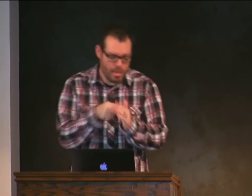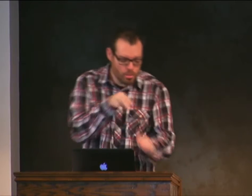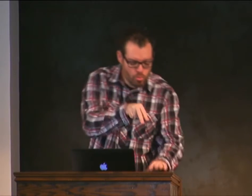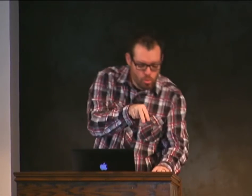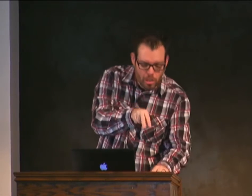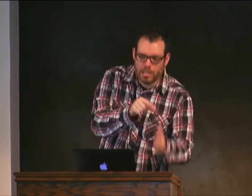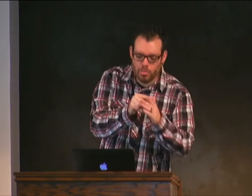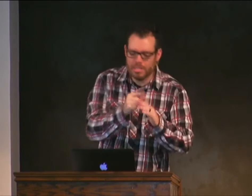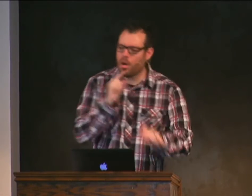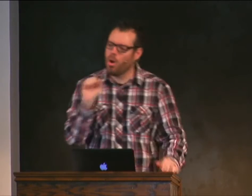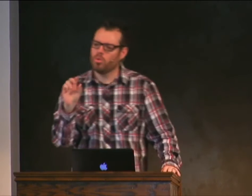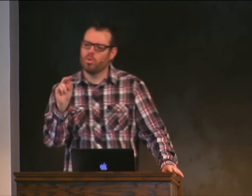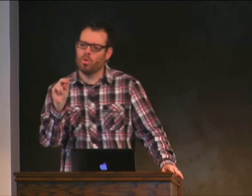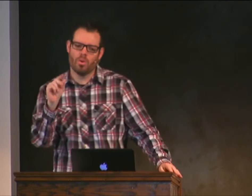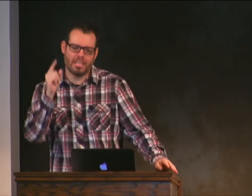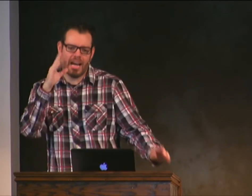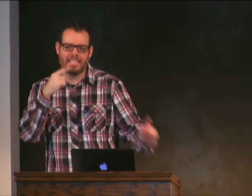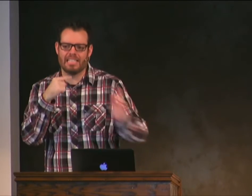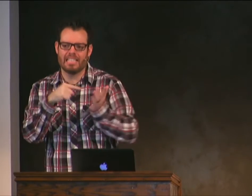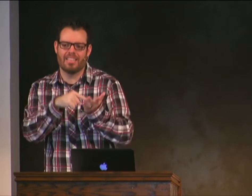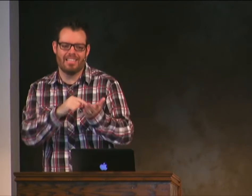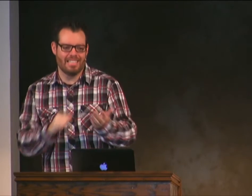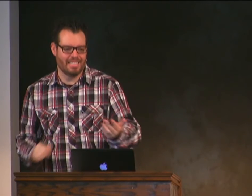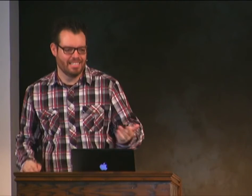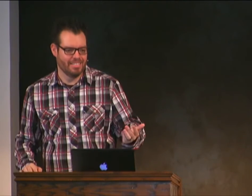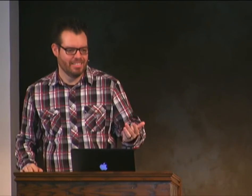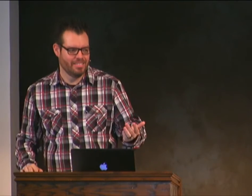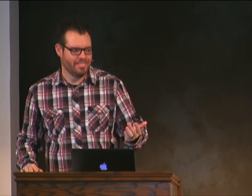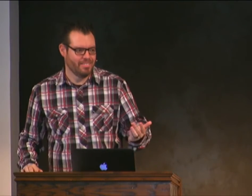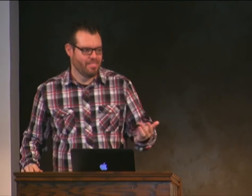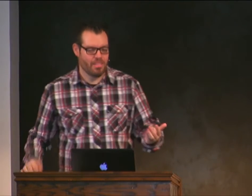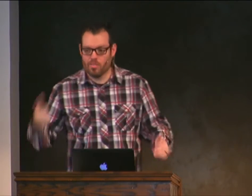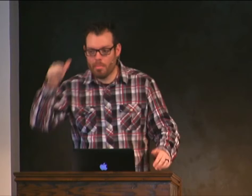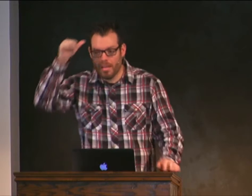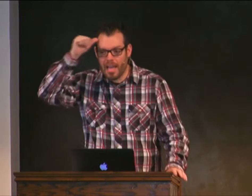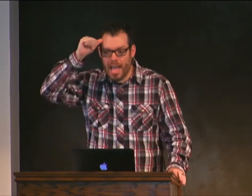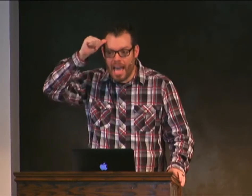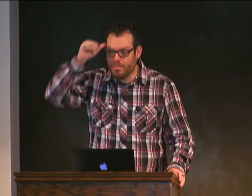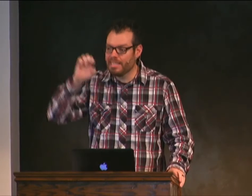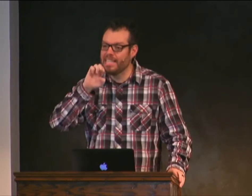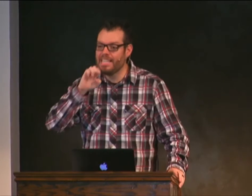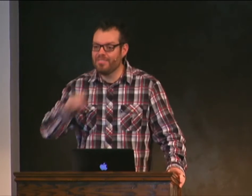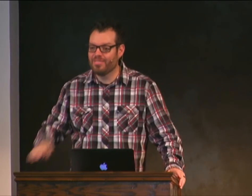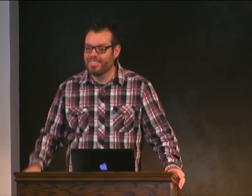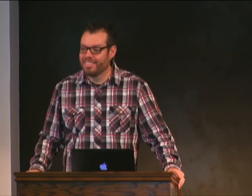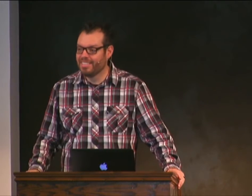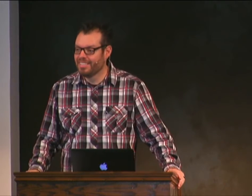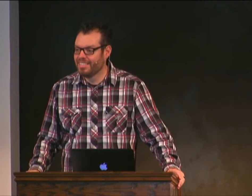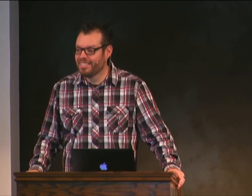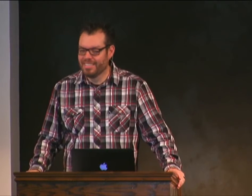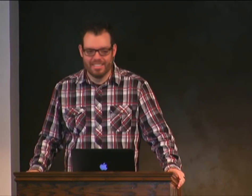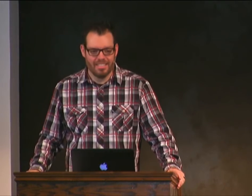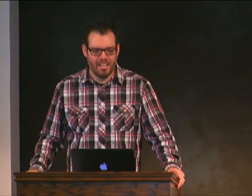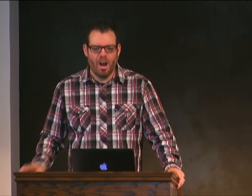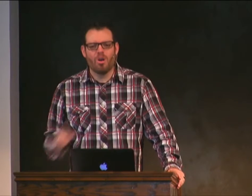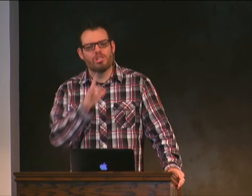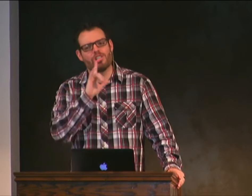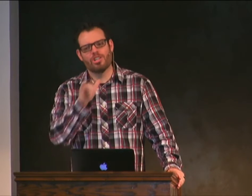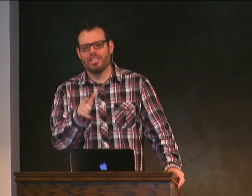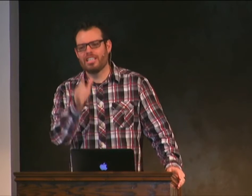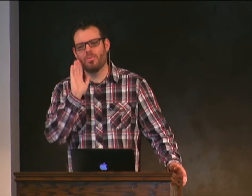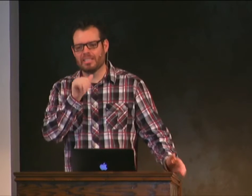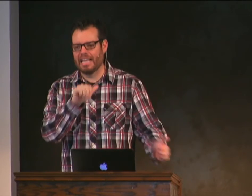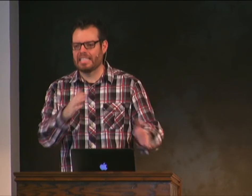He'll sometimes look at the words and say, oh, no, God says this. Remember Adam and Eve?